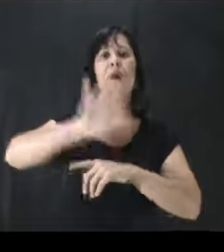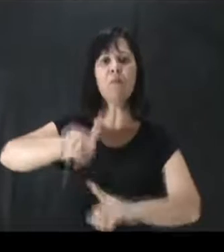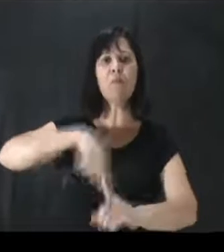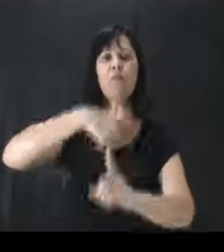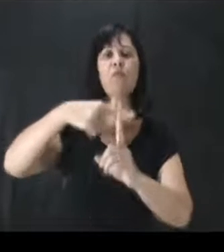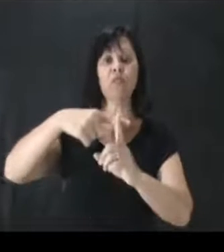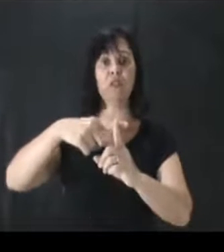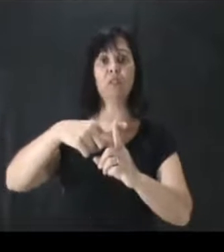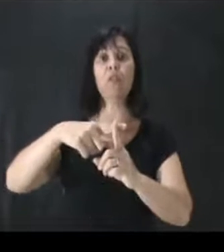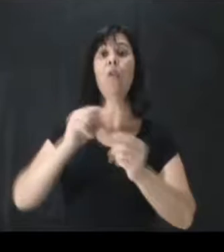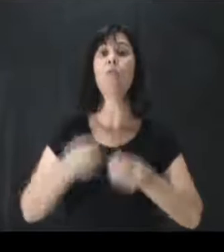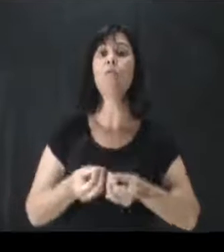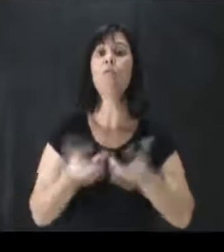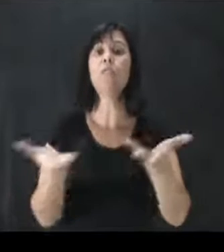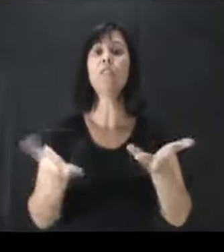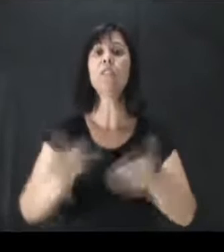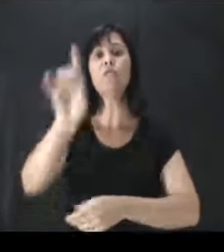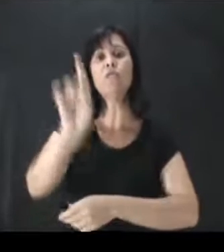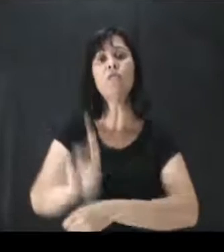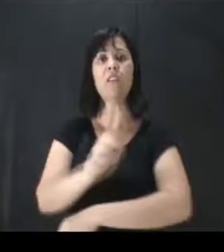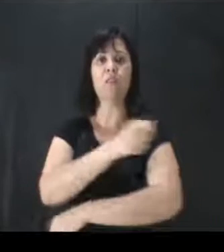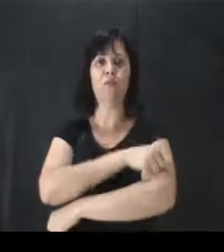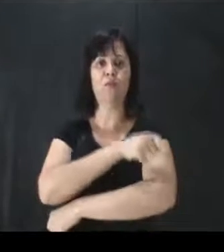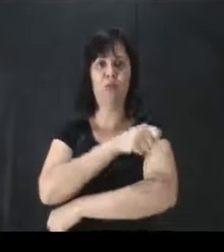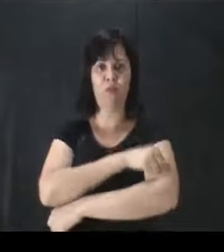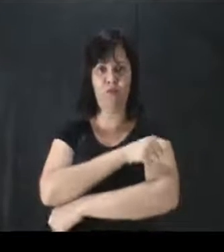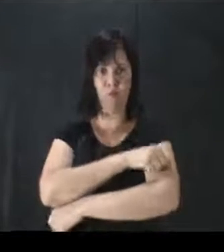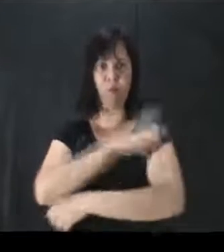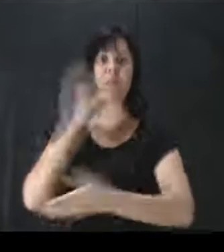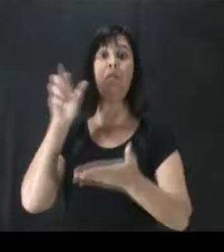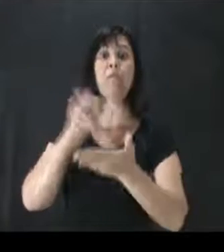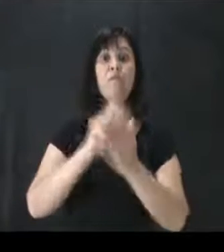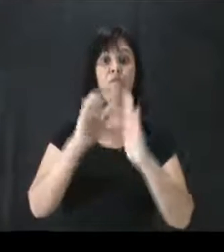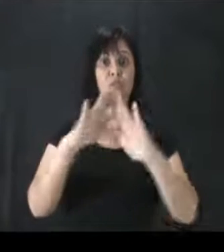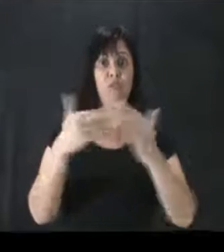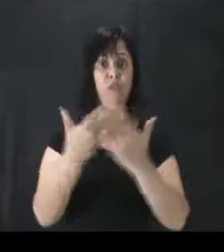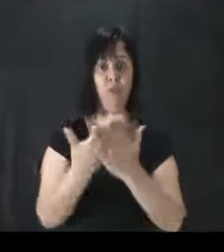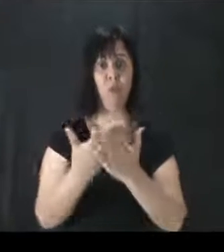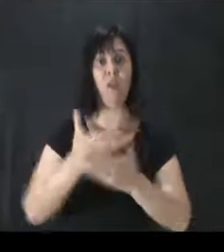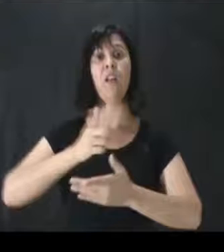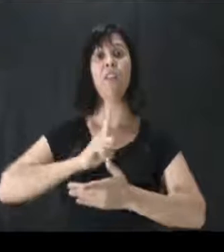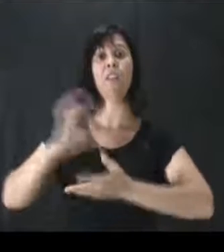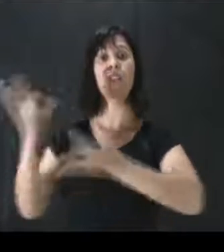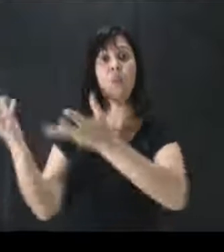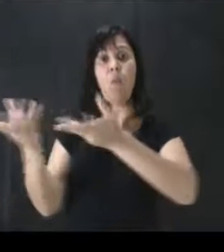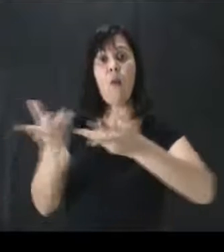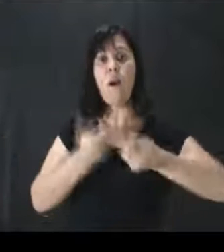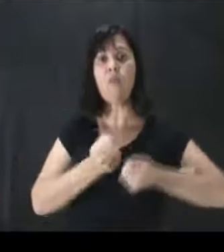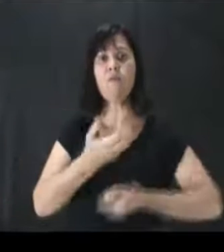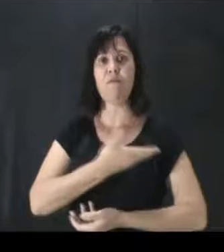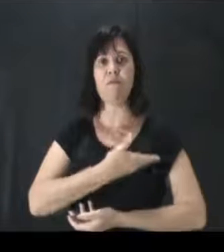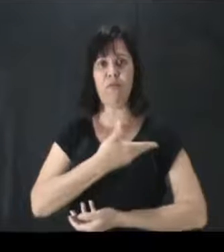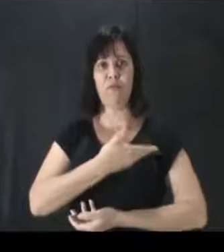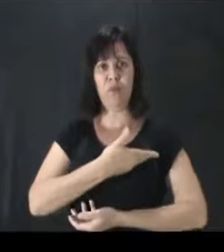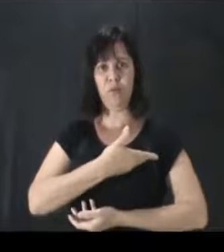space for inclusion with the guarantee of the right of this student to be at school, welcomed by